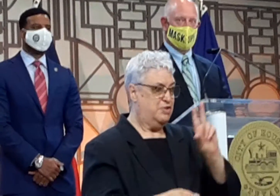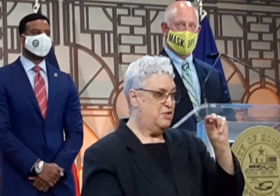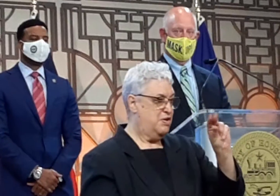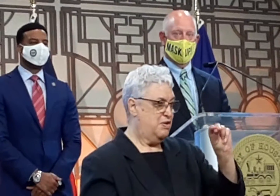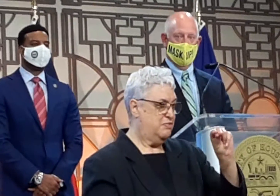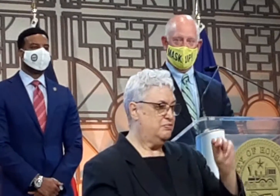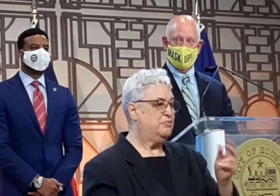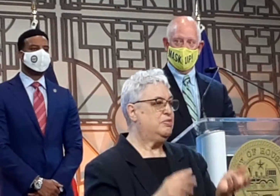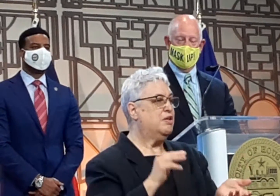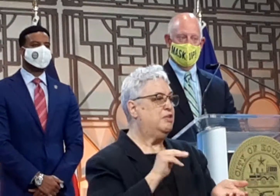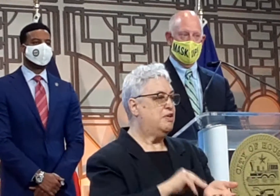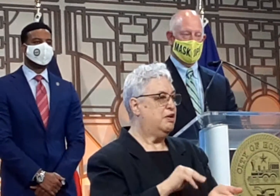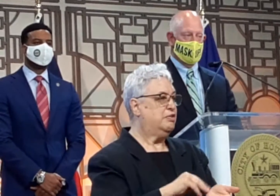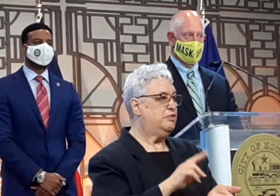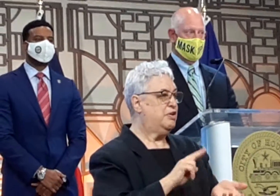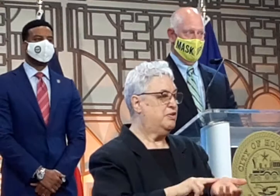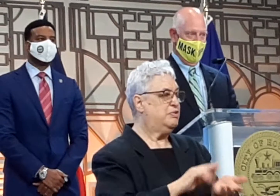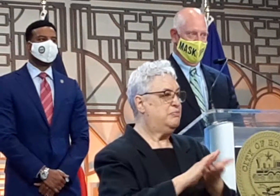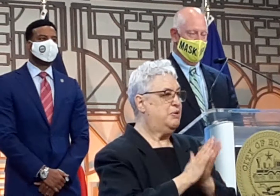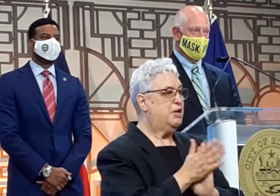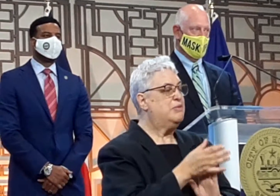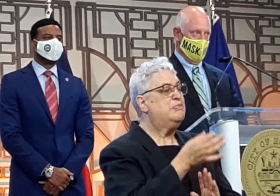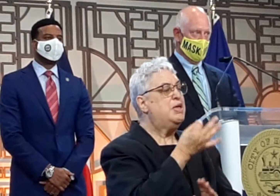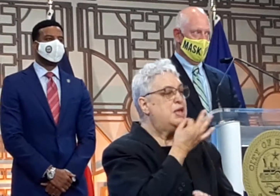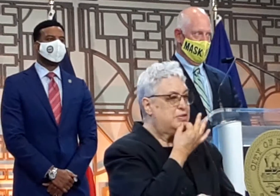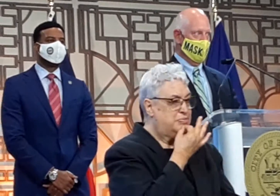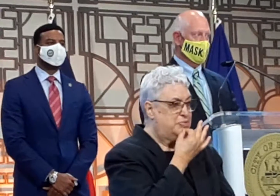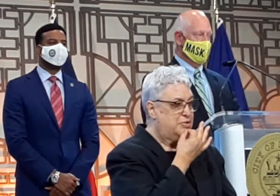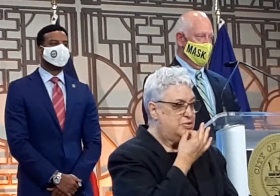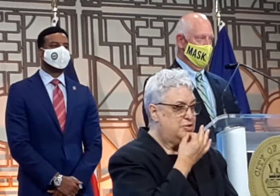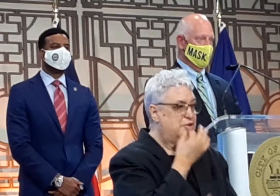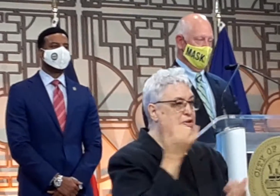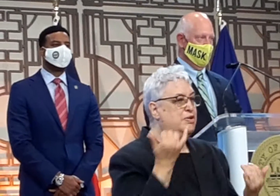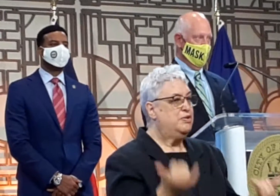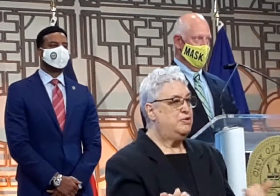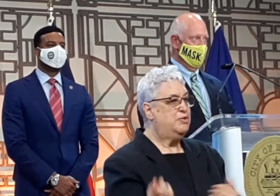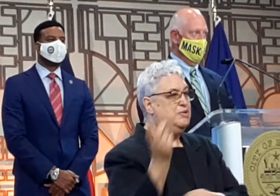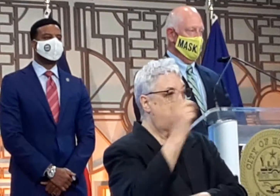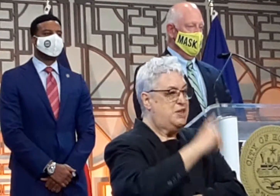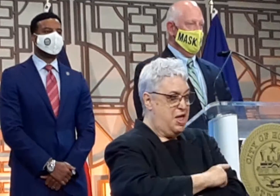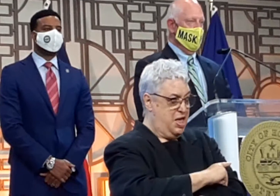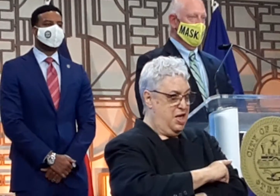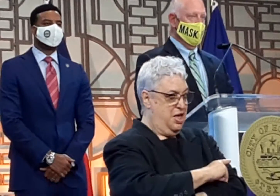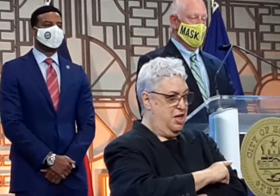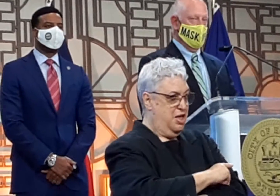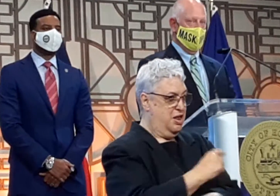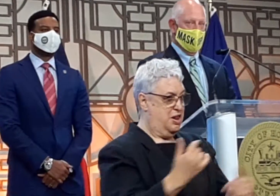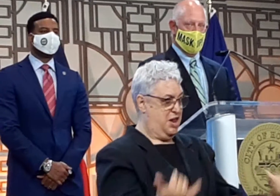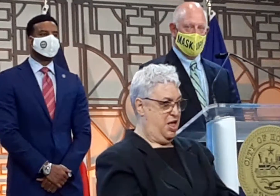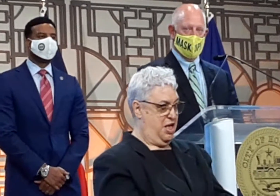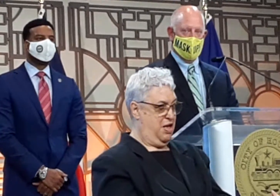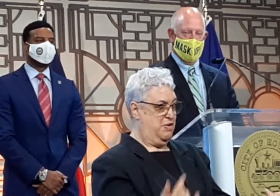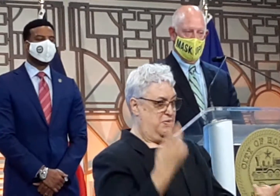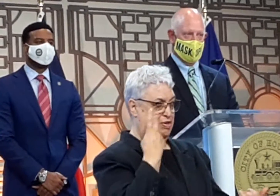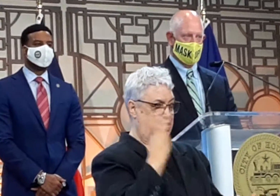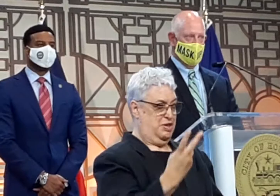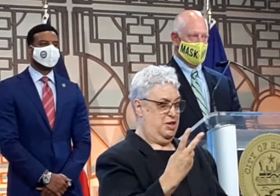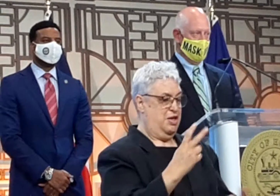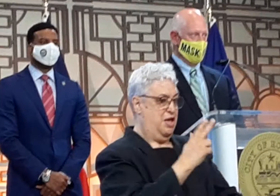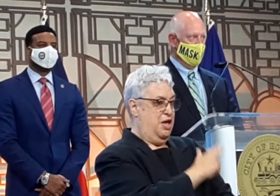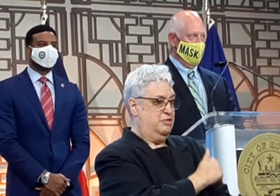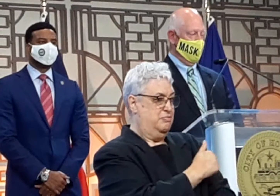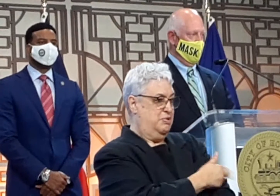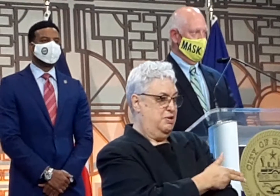and nurses have become more expert. So today, once again, right now, if you look at the number of the hospitals,